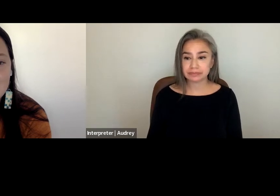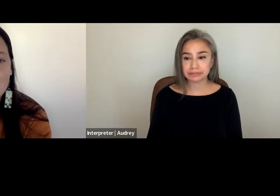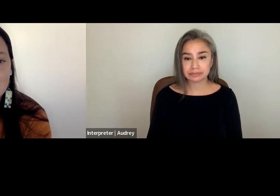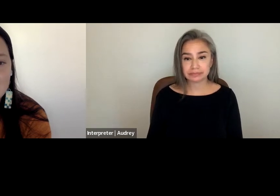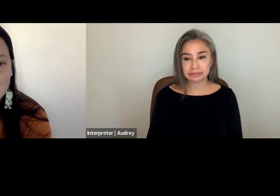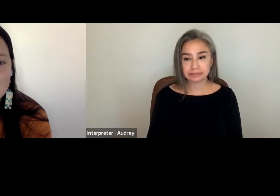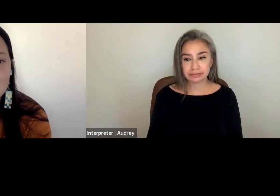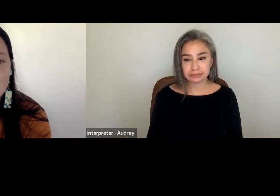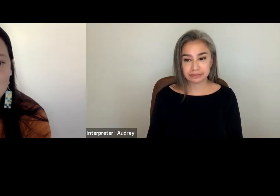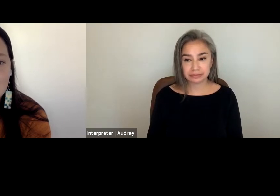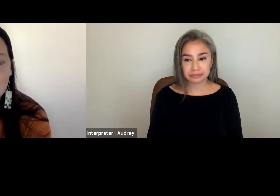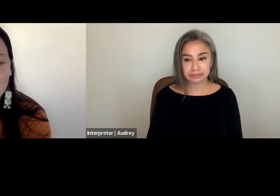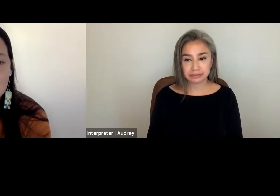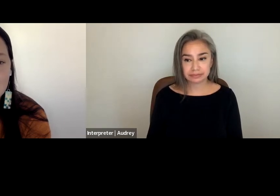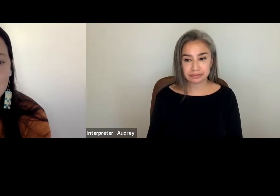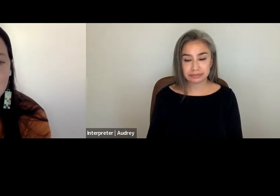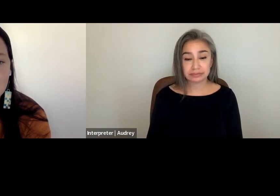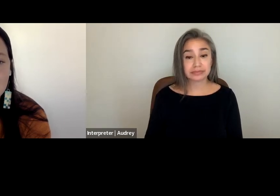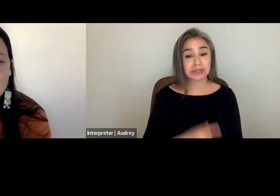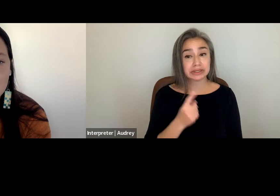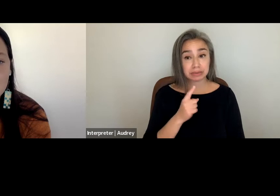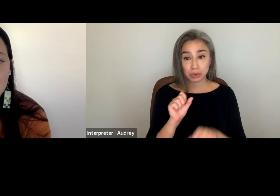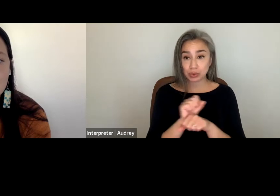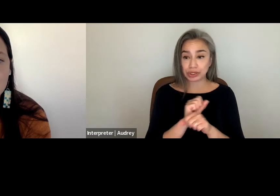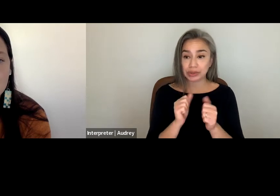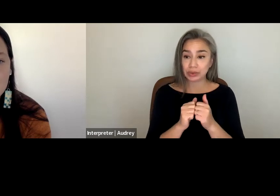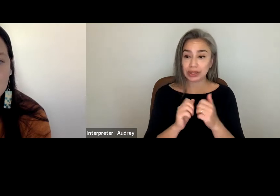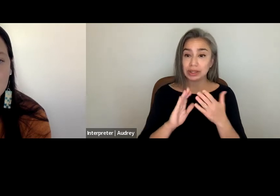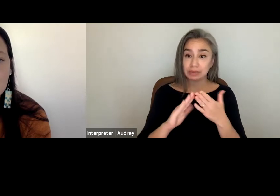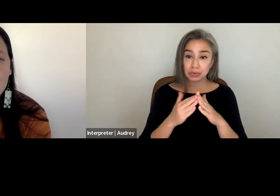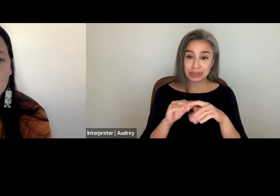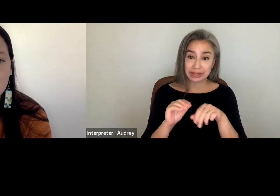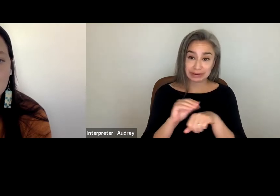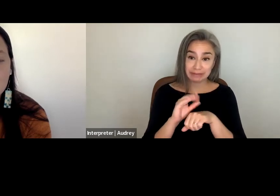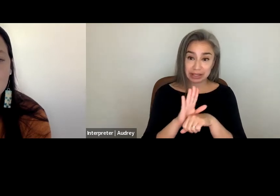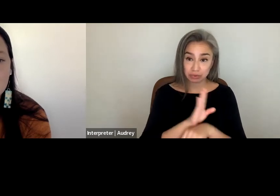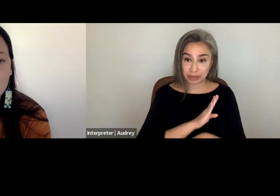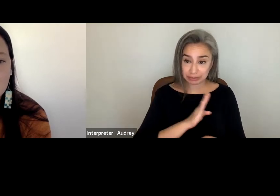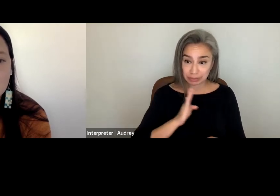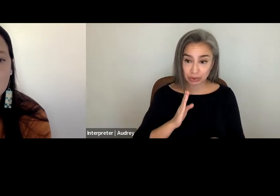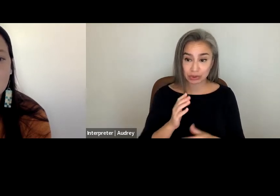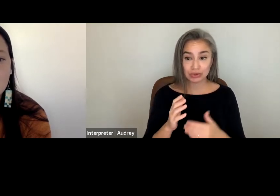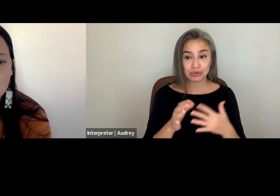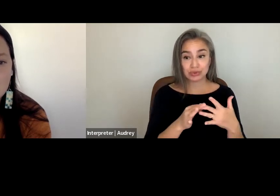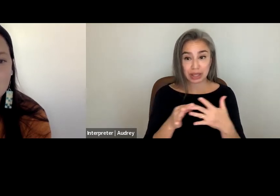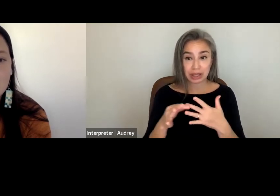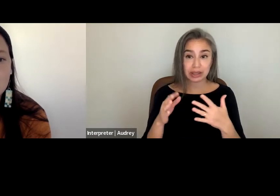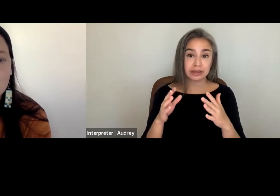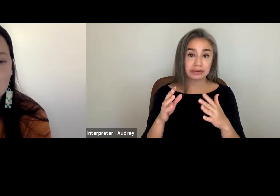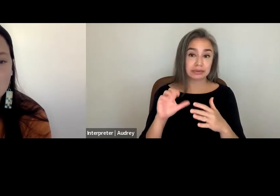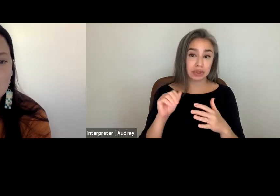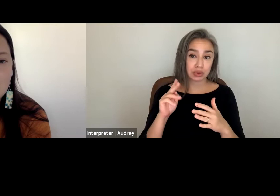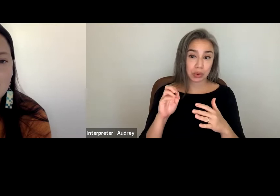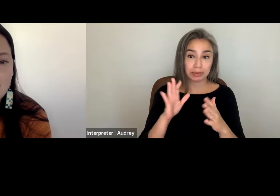Else. Oh, we have a person working with a community advisory board to guide the scope of their